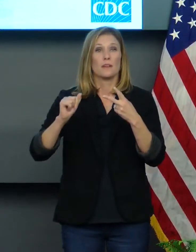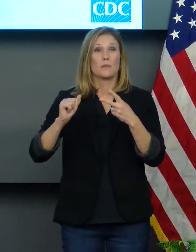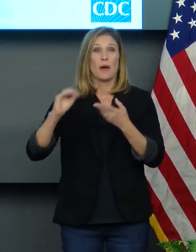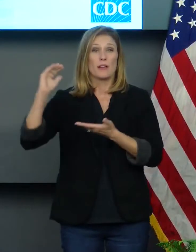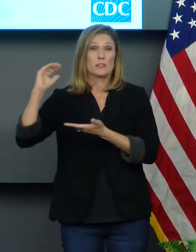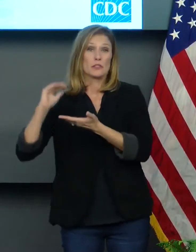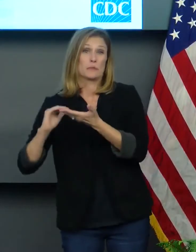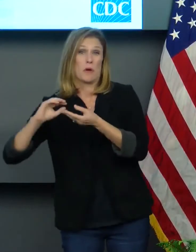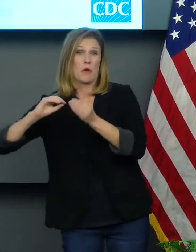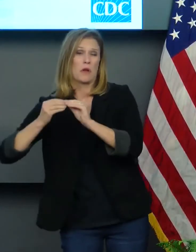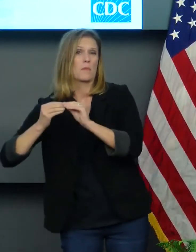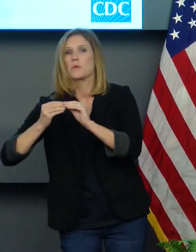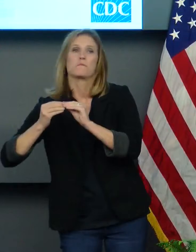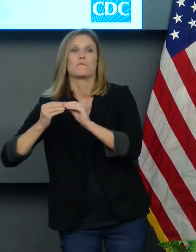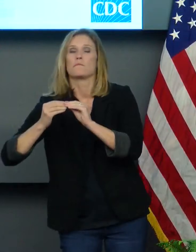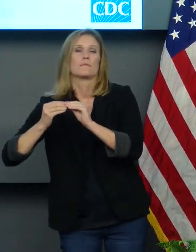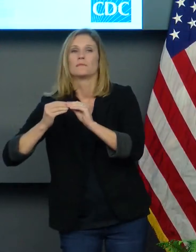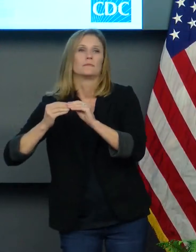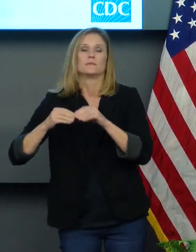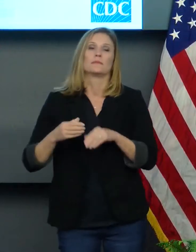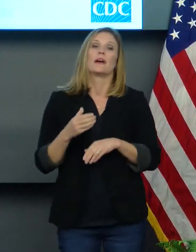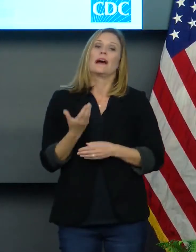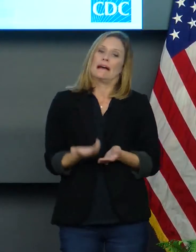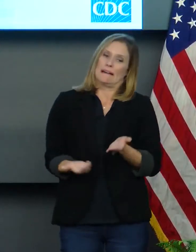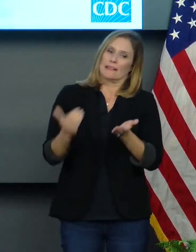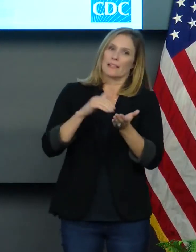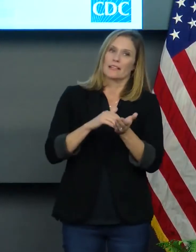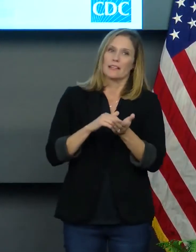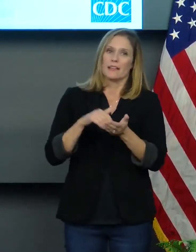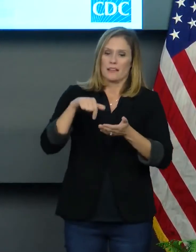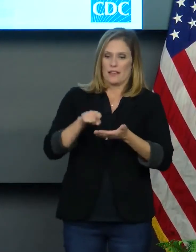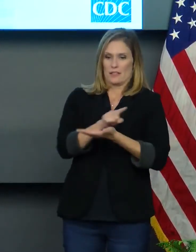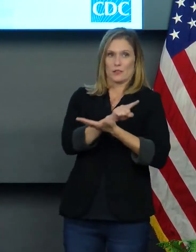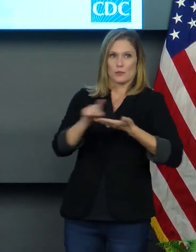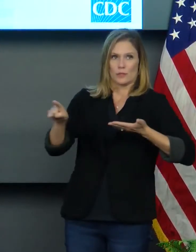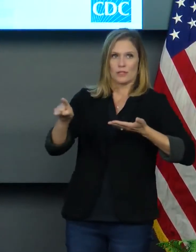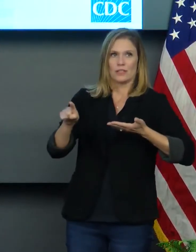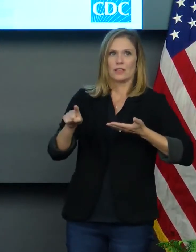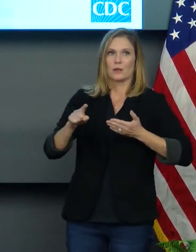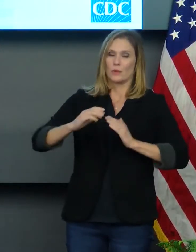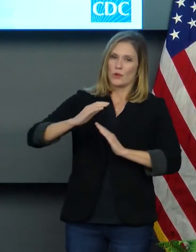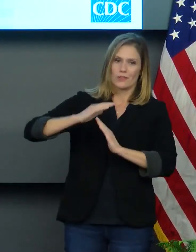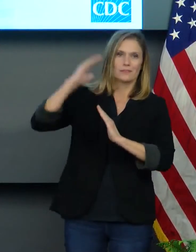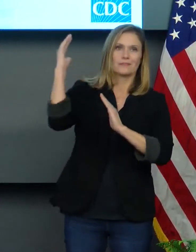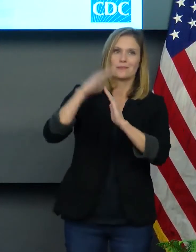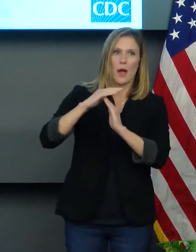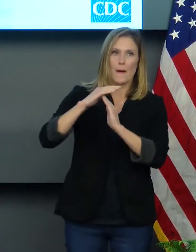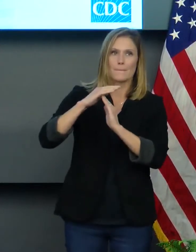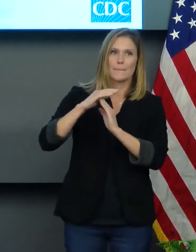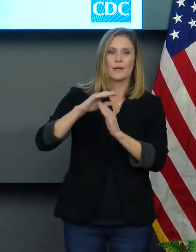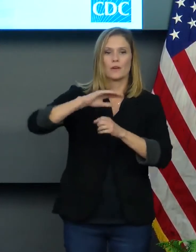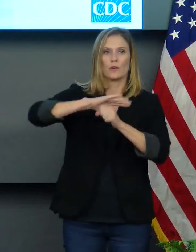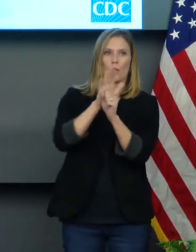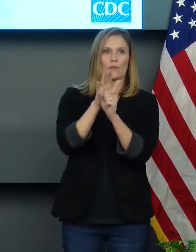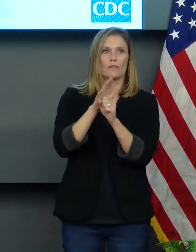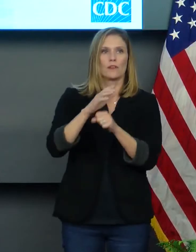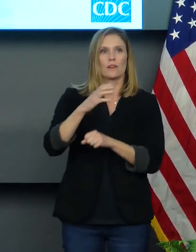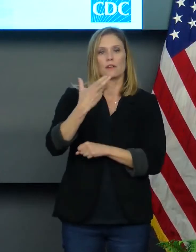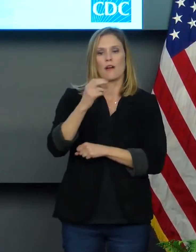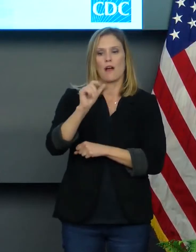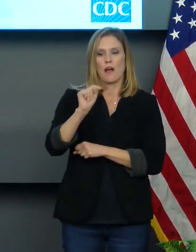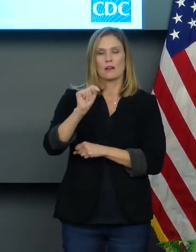amount either. We are, yet again, for another week, the #1 COVID hotspot in the